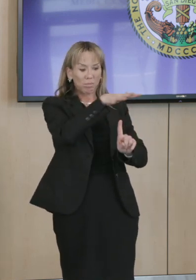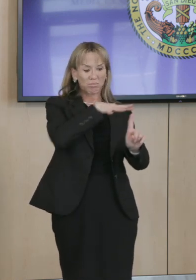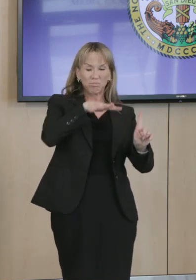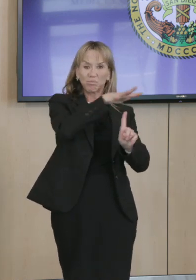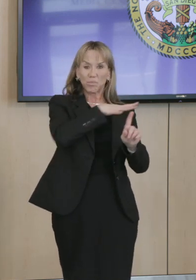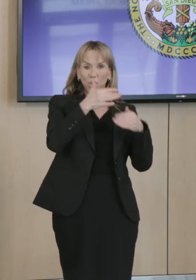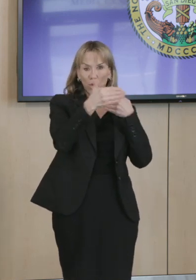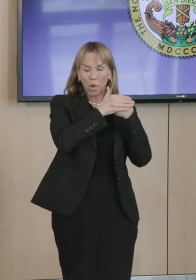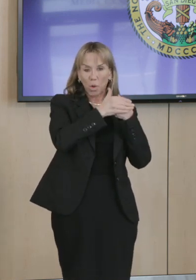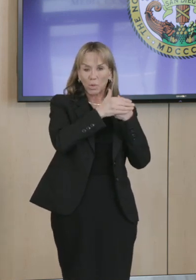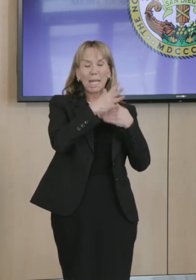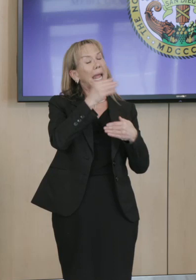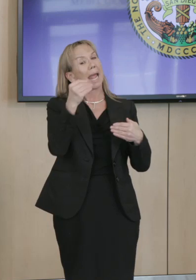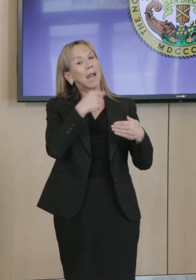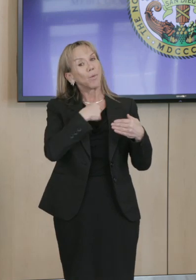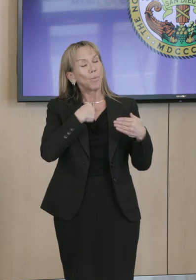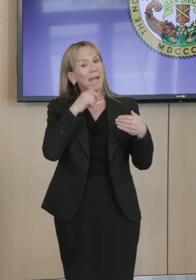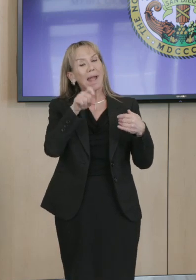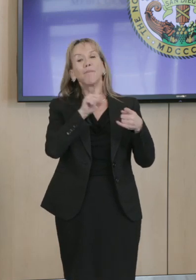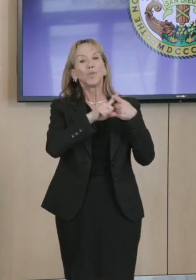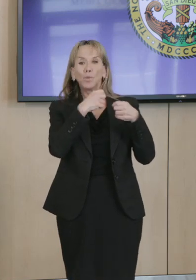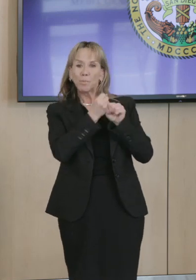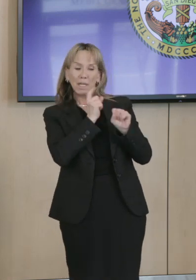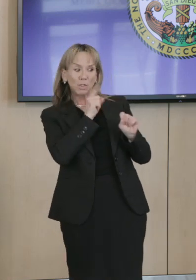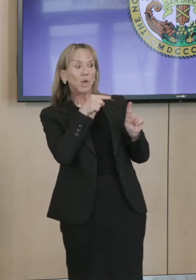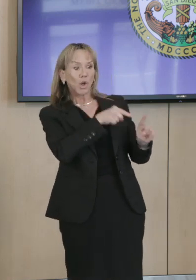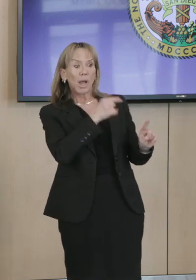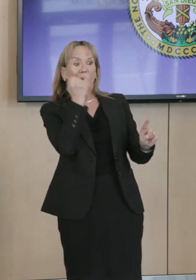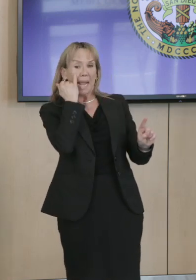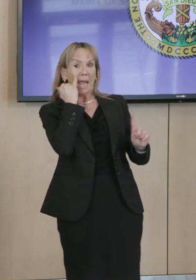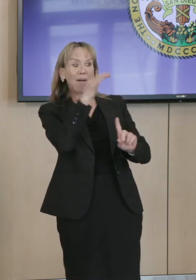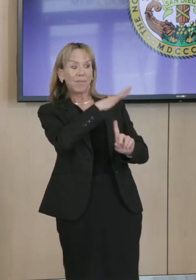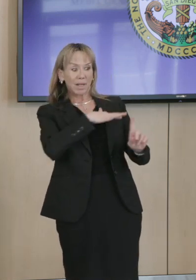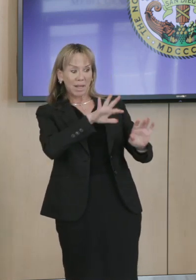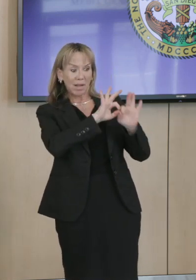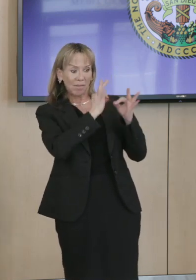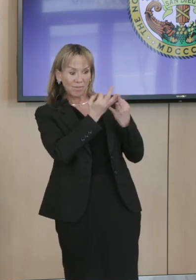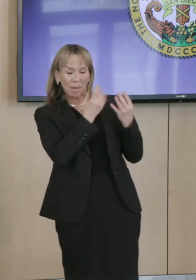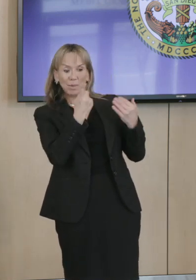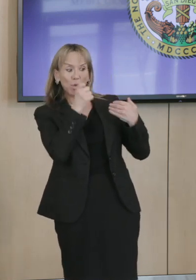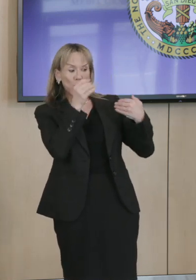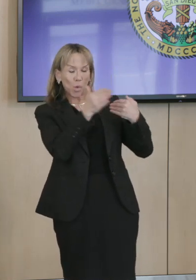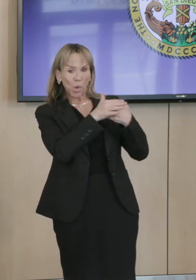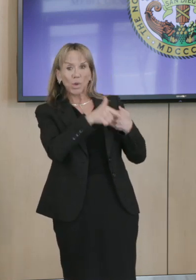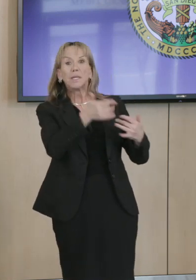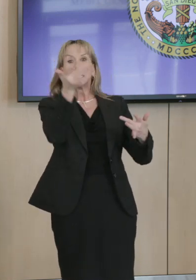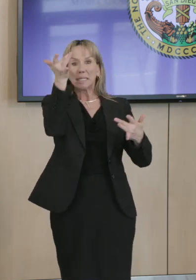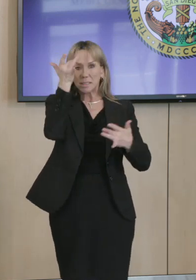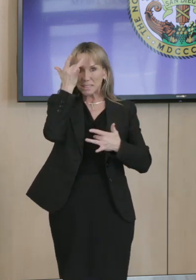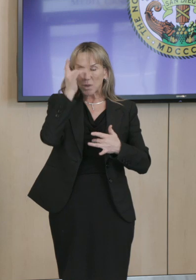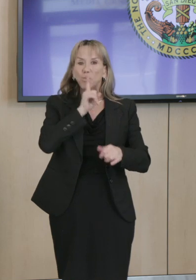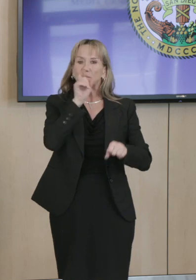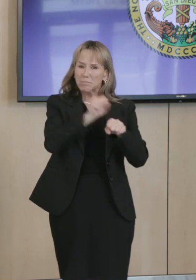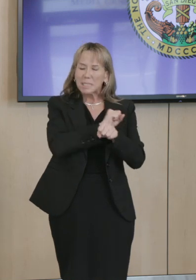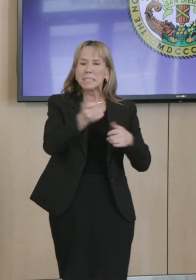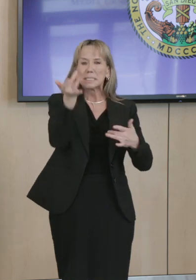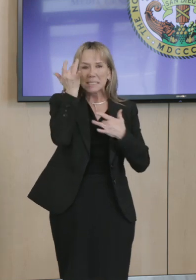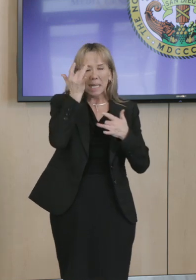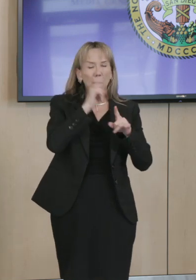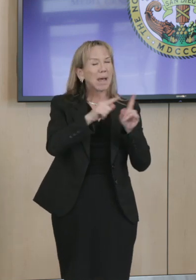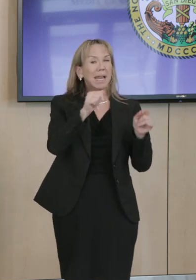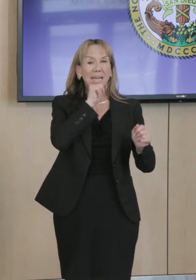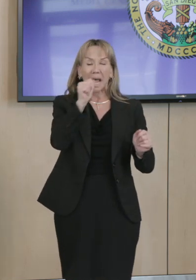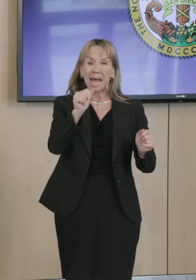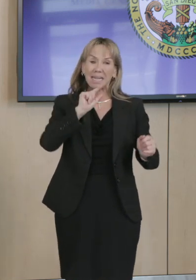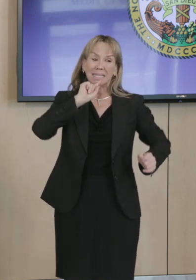that those close contacts do have illness. If they in fact have illness and they're not sick enough to require care at the